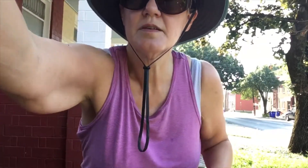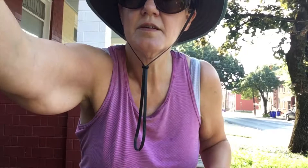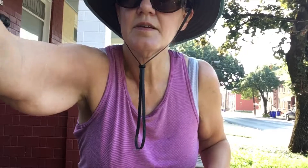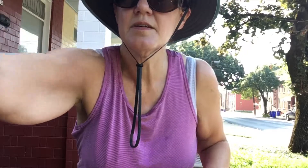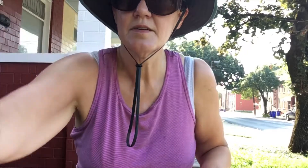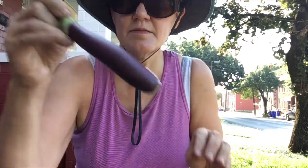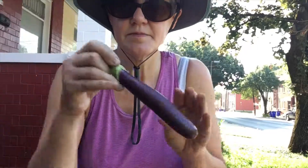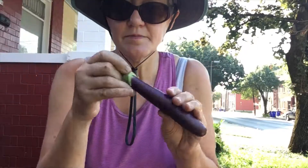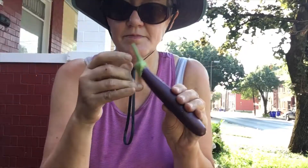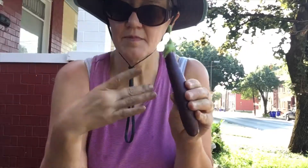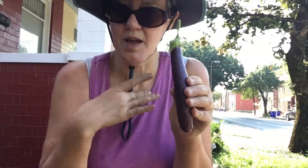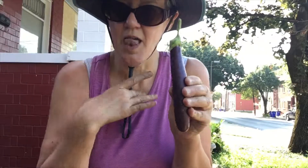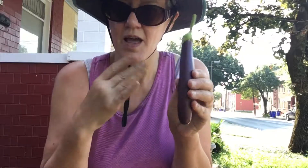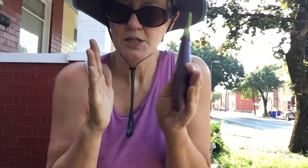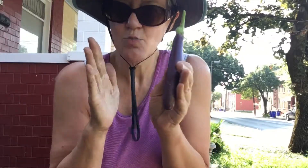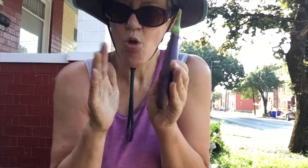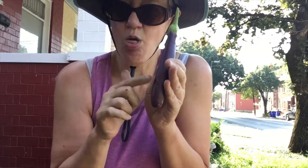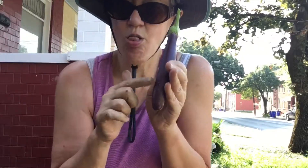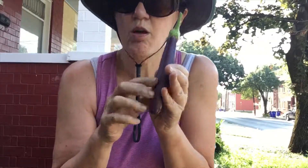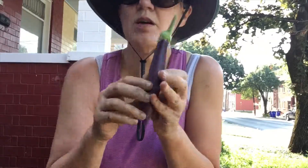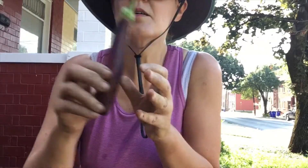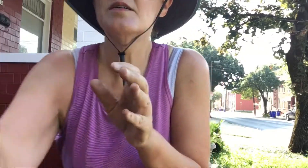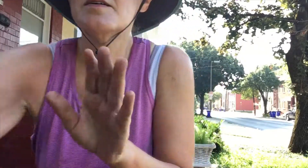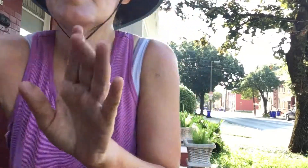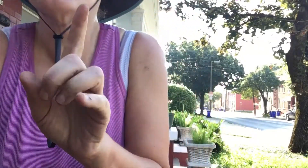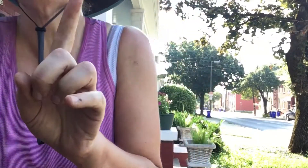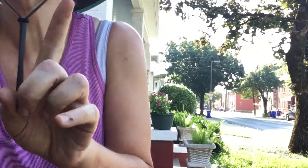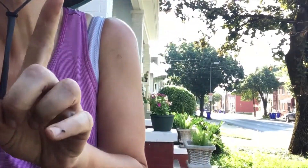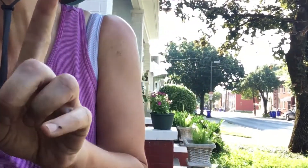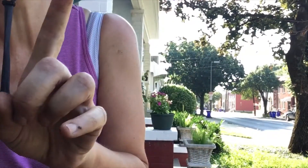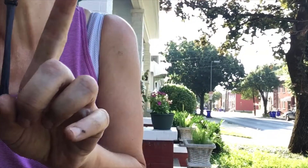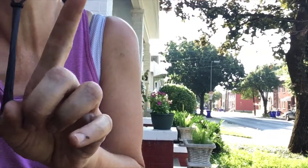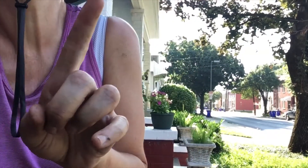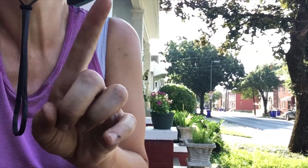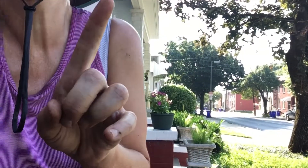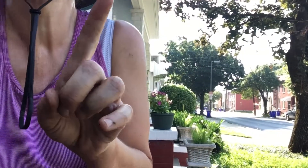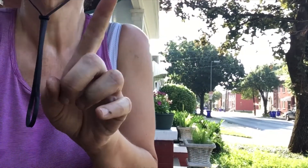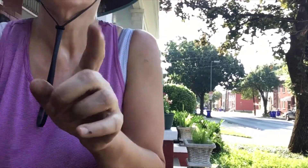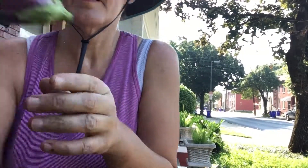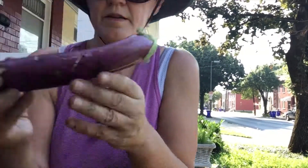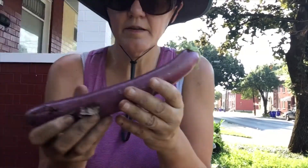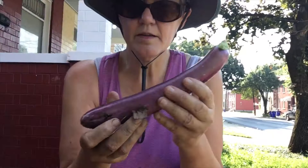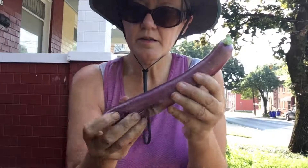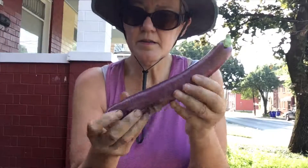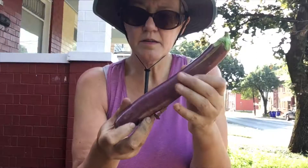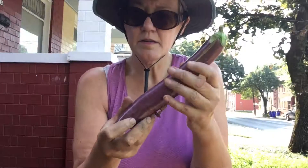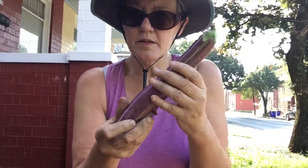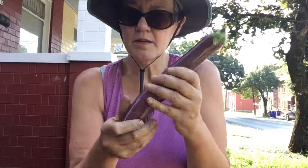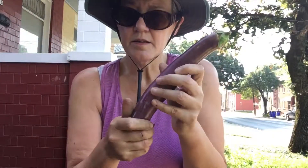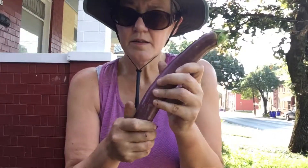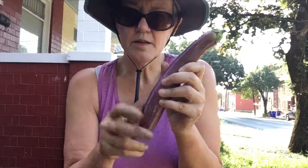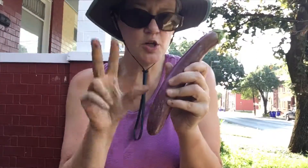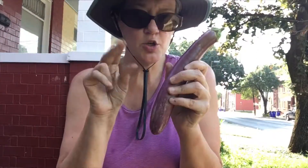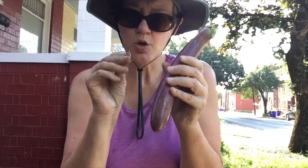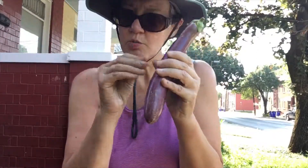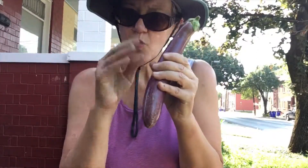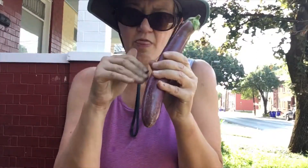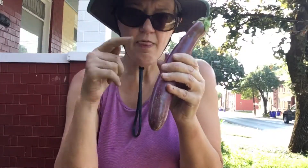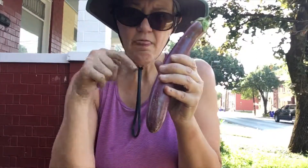is perfect. I like them small like this, but hang on a minute. This one,